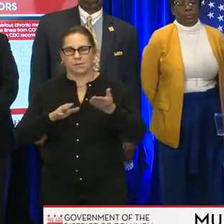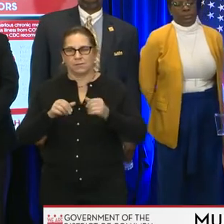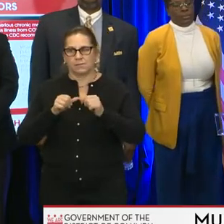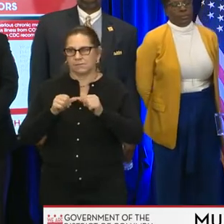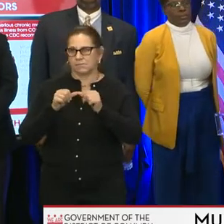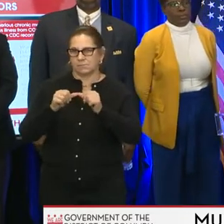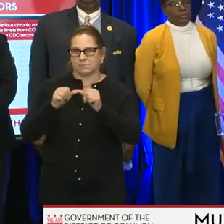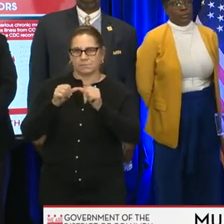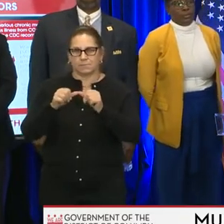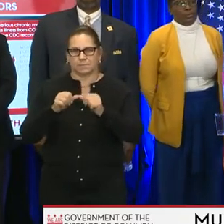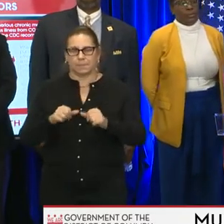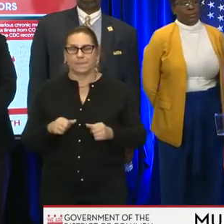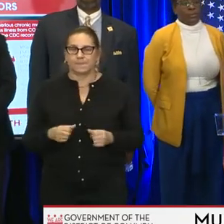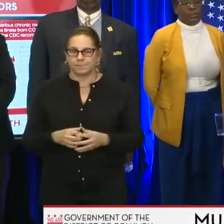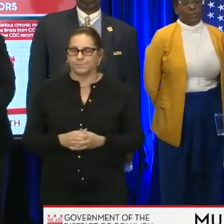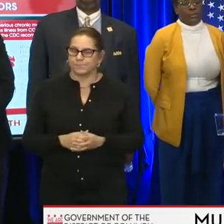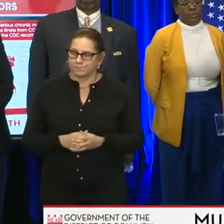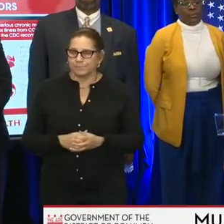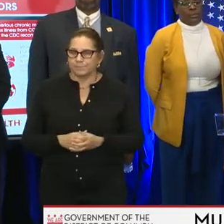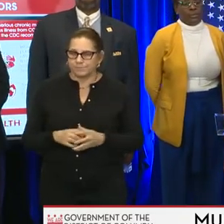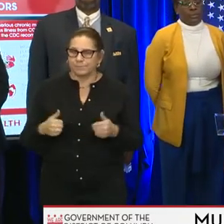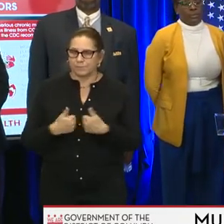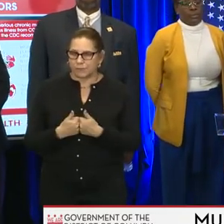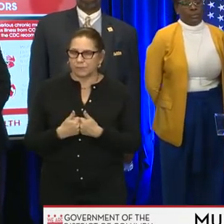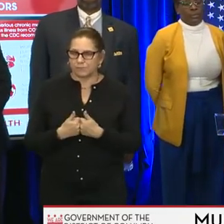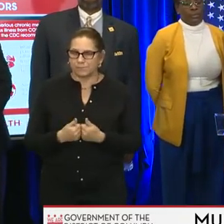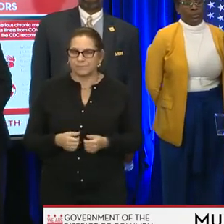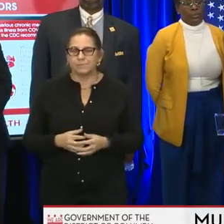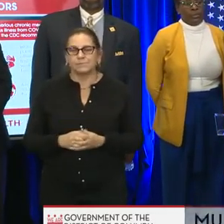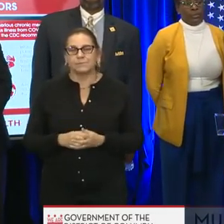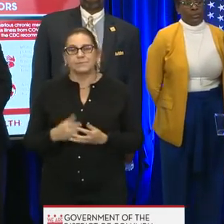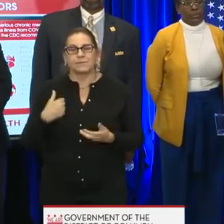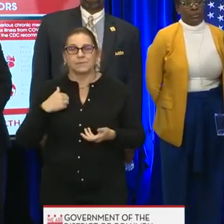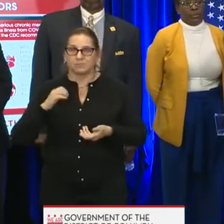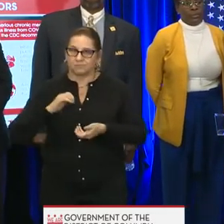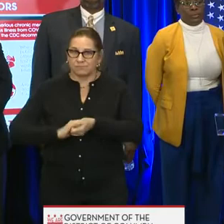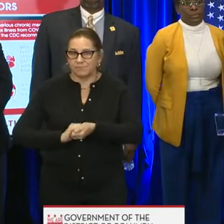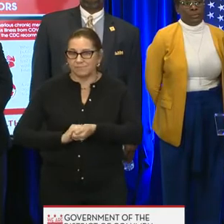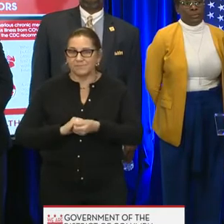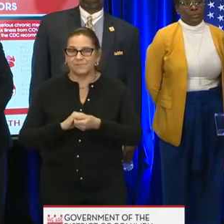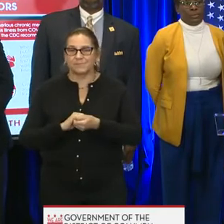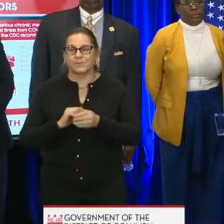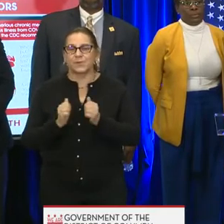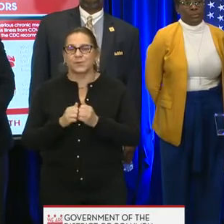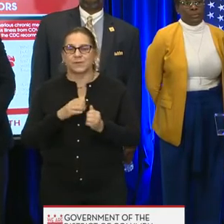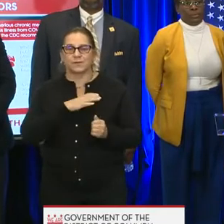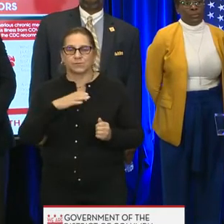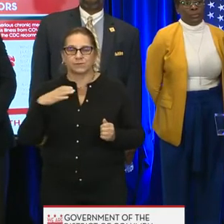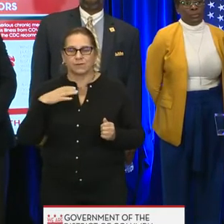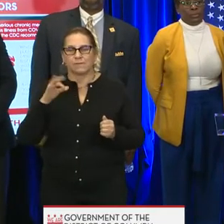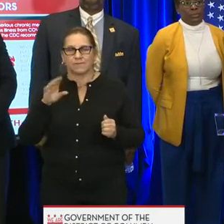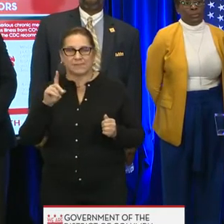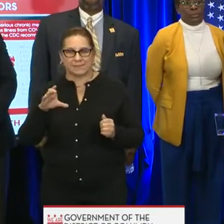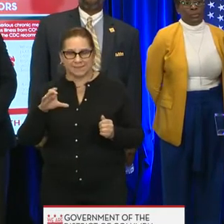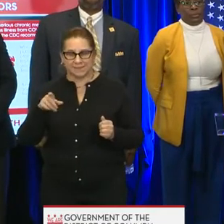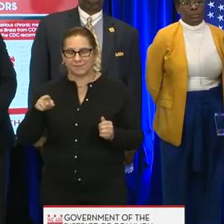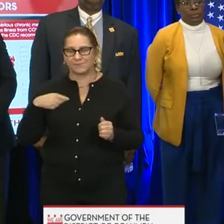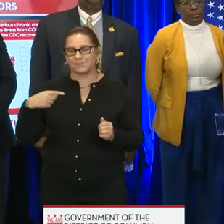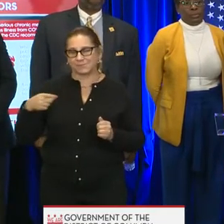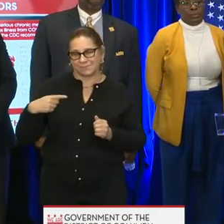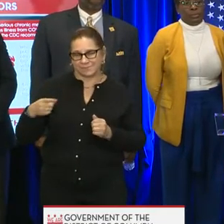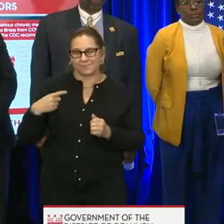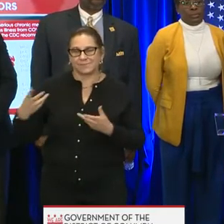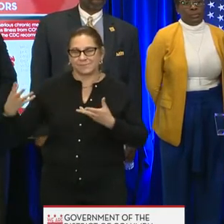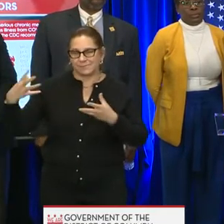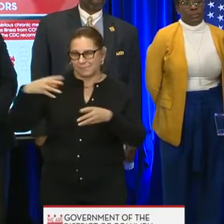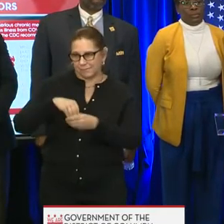very grateful for the cooperation of the Council of the District of Columbia. We have been participating in weekly briefings